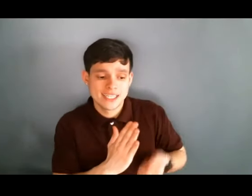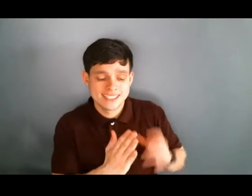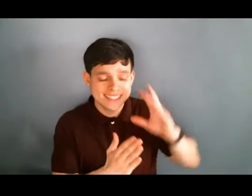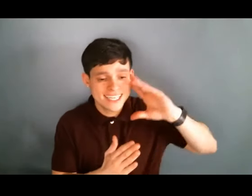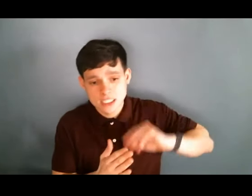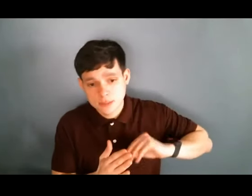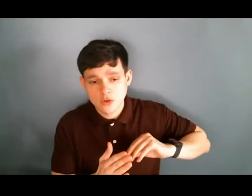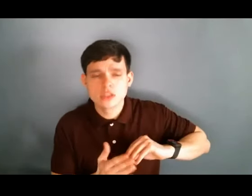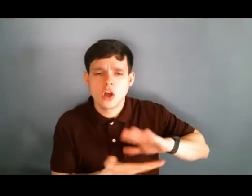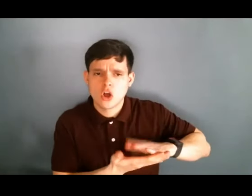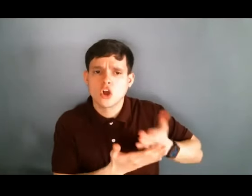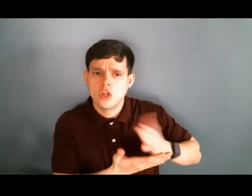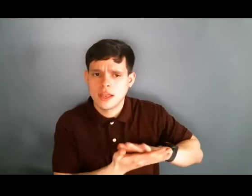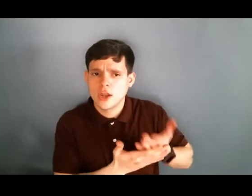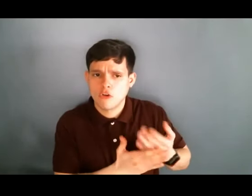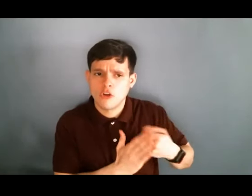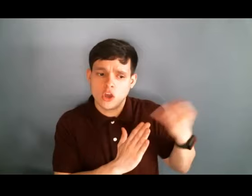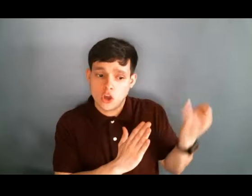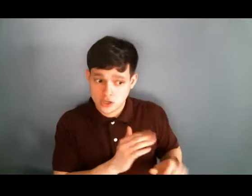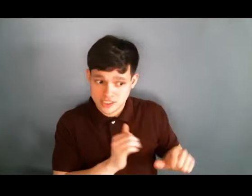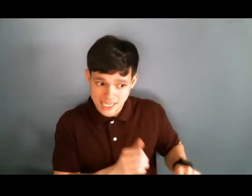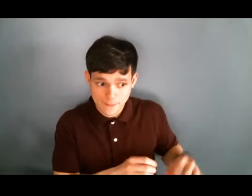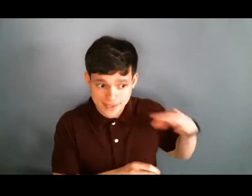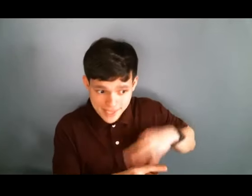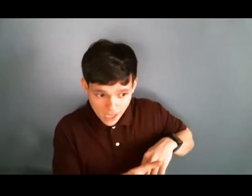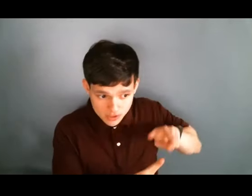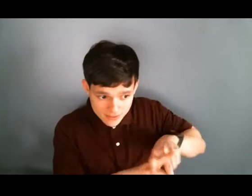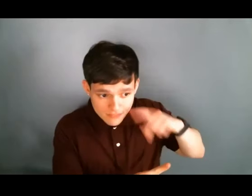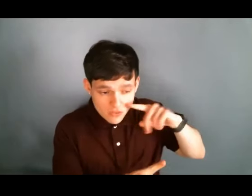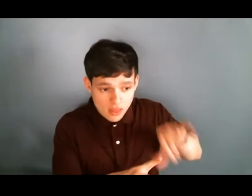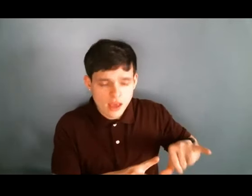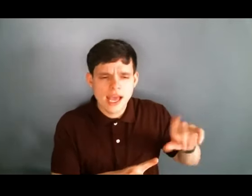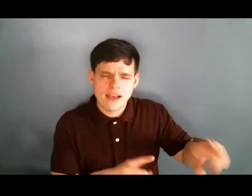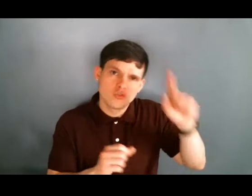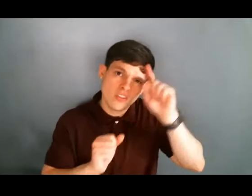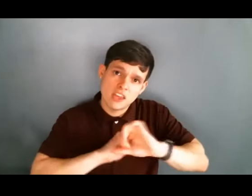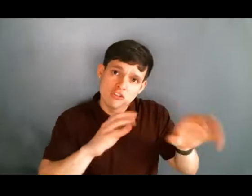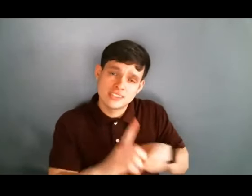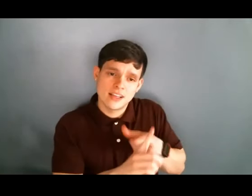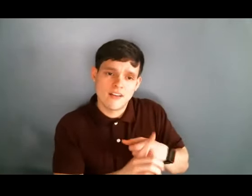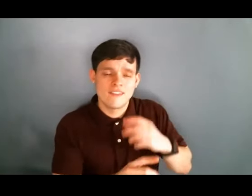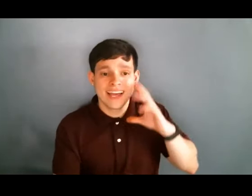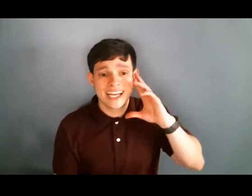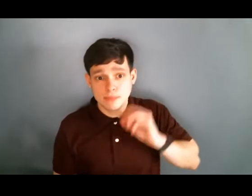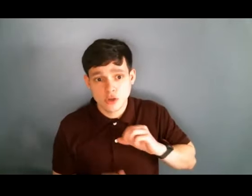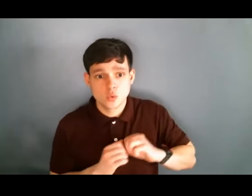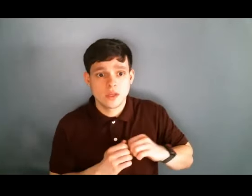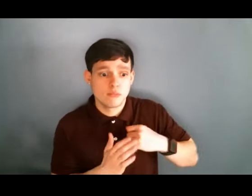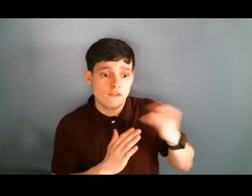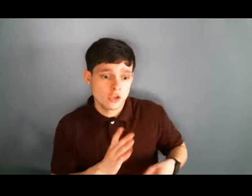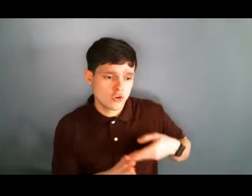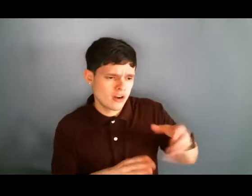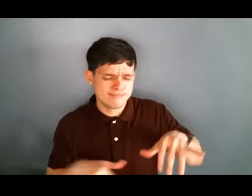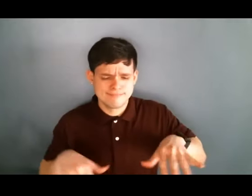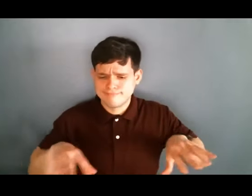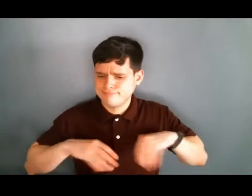whether culinary arts can be counted towards artistic experience of thinking about yourself as someone with experience as a professional artist, yes, we really just